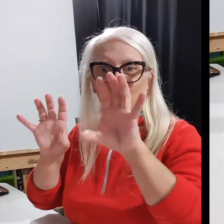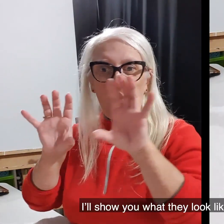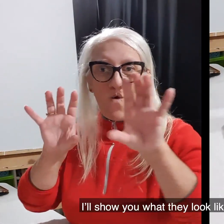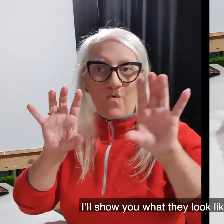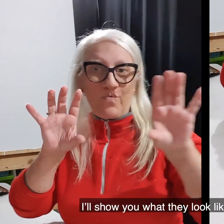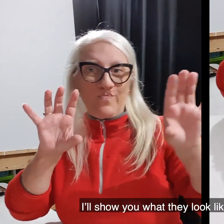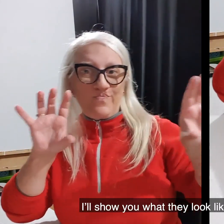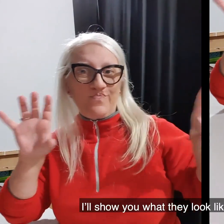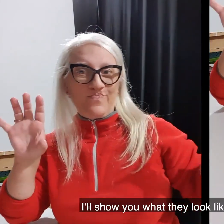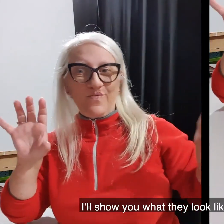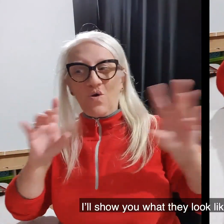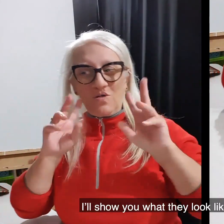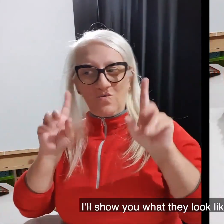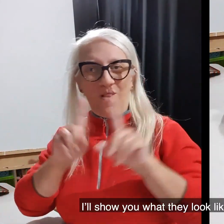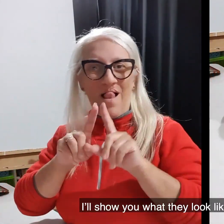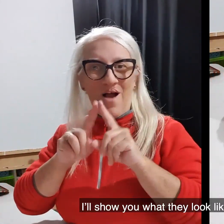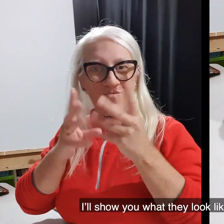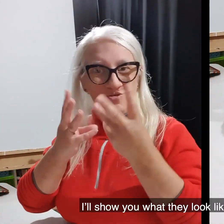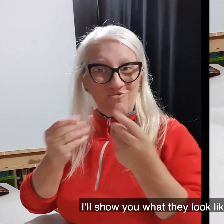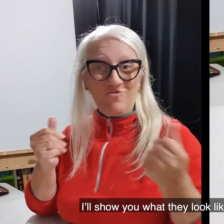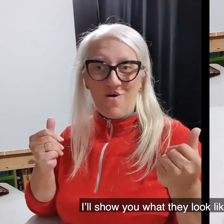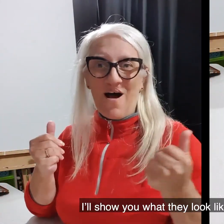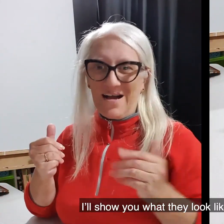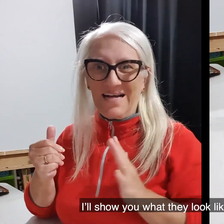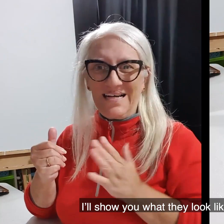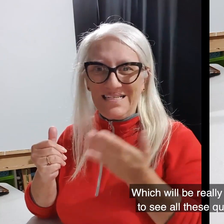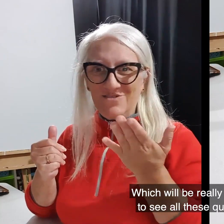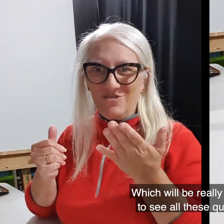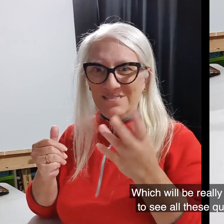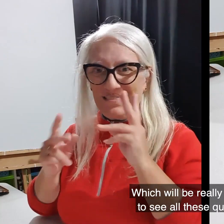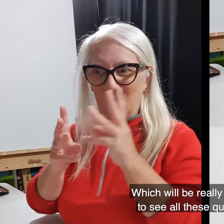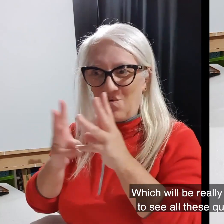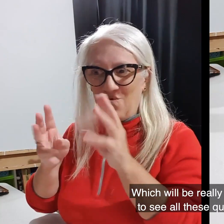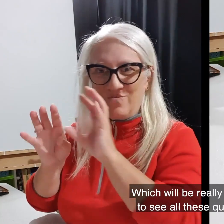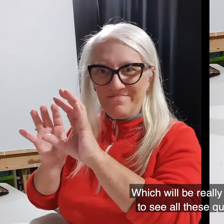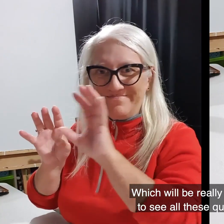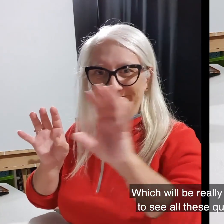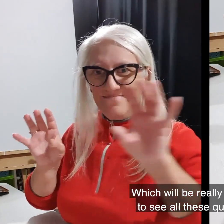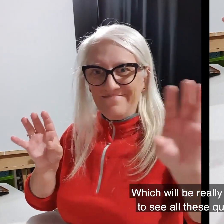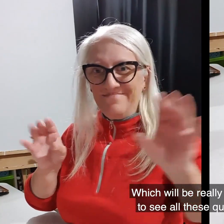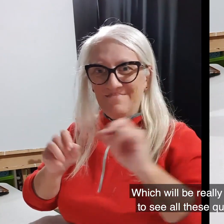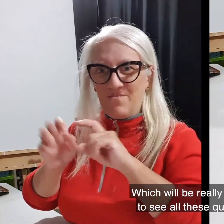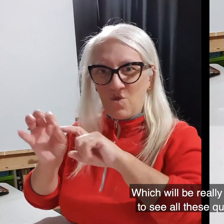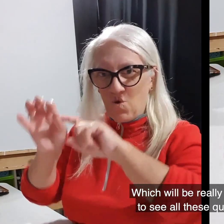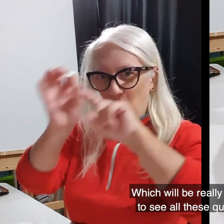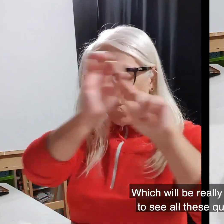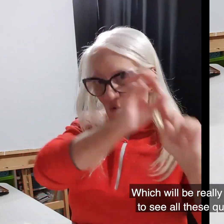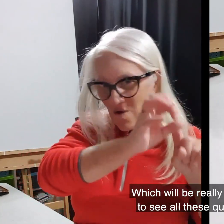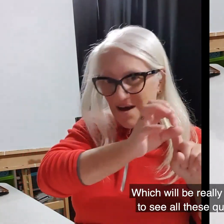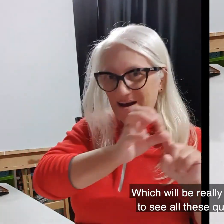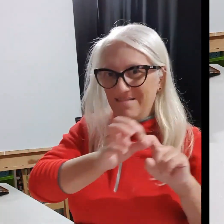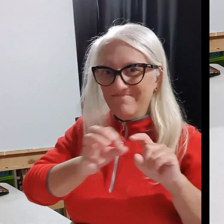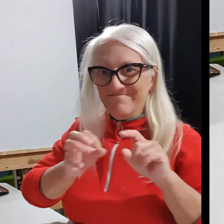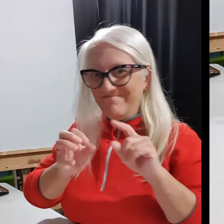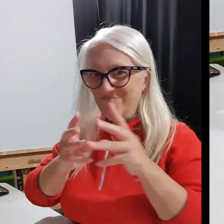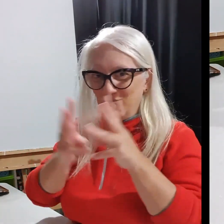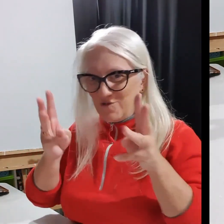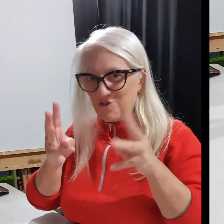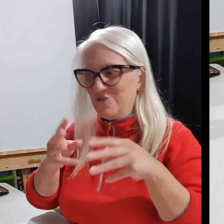I'll show you what they look like when they're lined up on the wall, which will be really interesting to see, all these queer words.